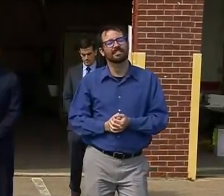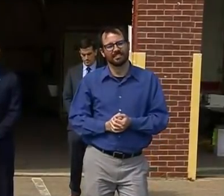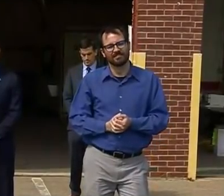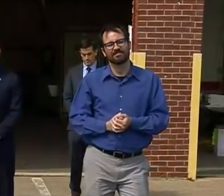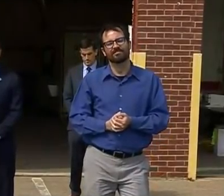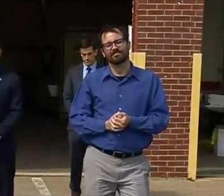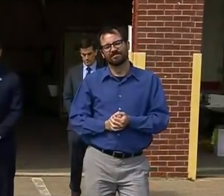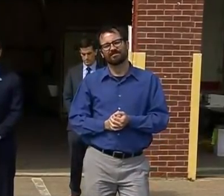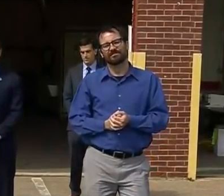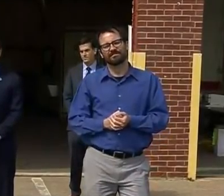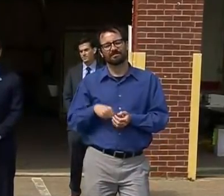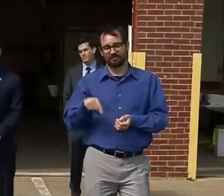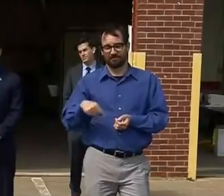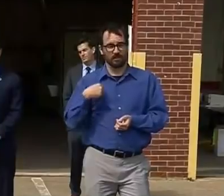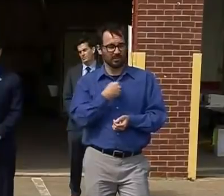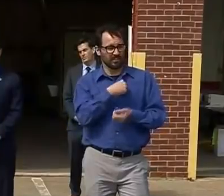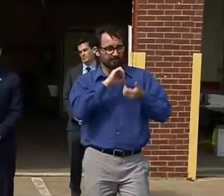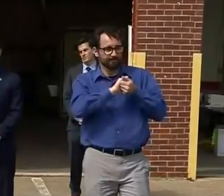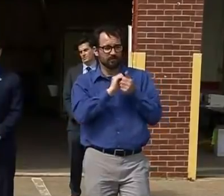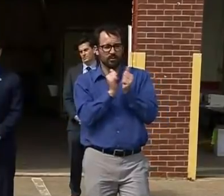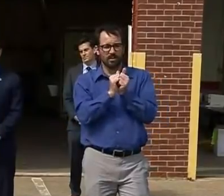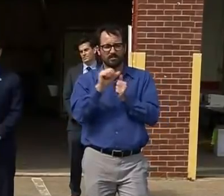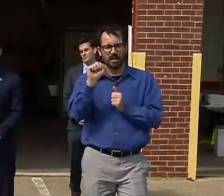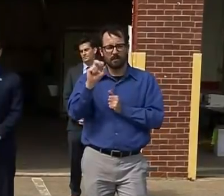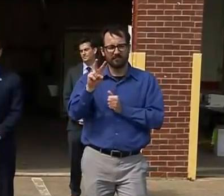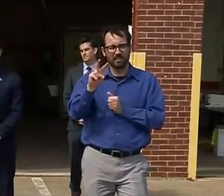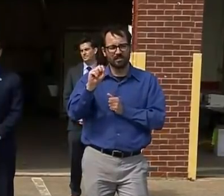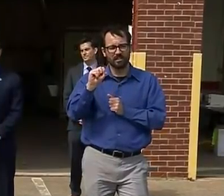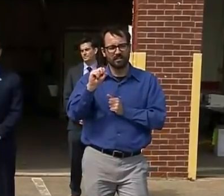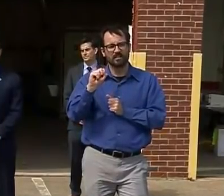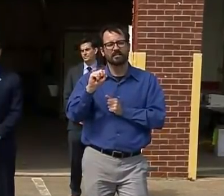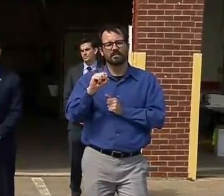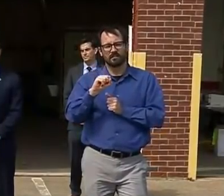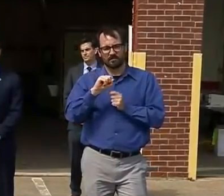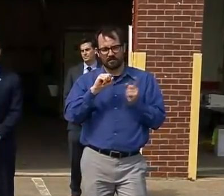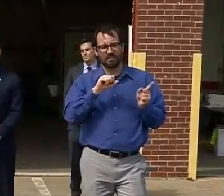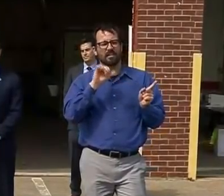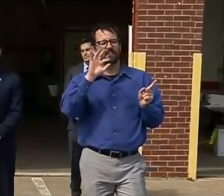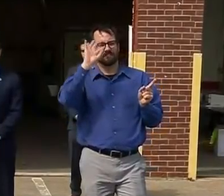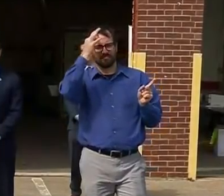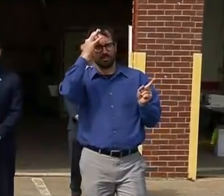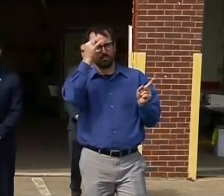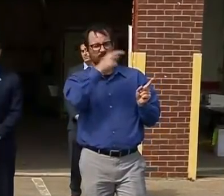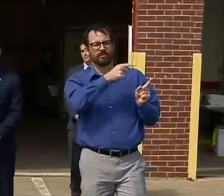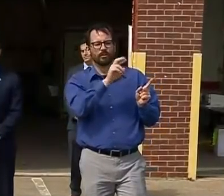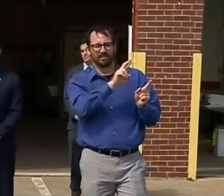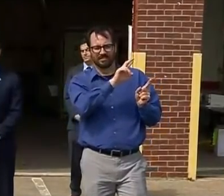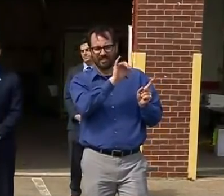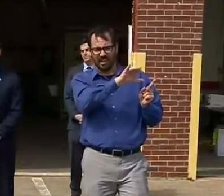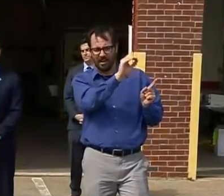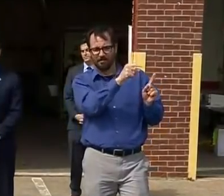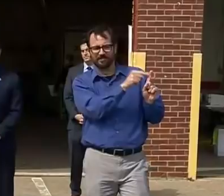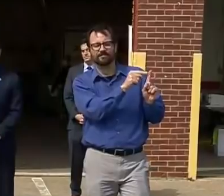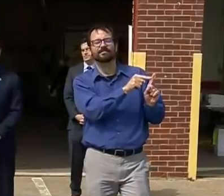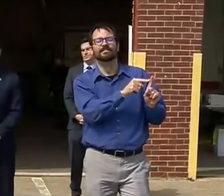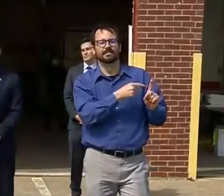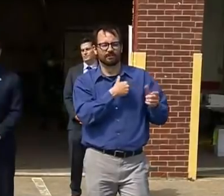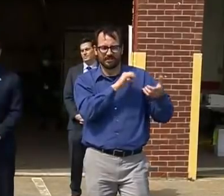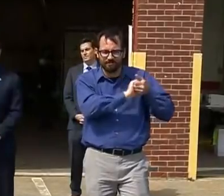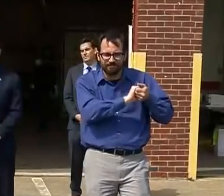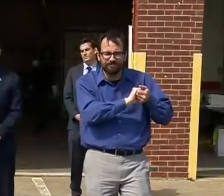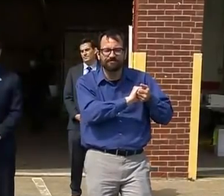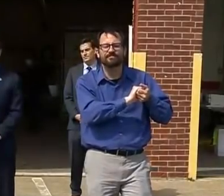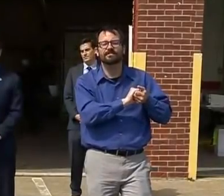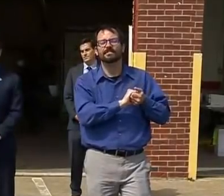Realty. And for us, so wonderful that we could be teamed with Battelle, two storied